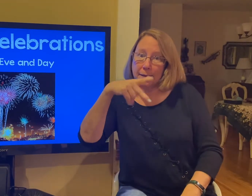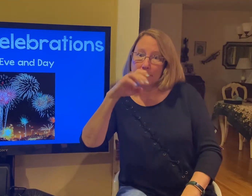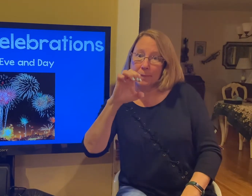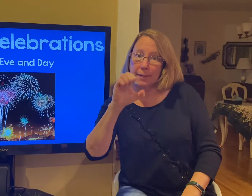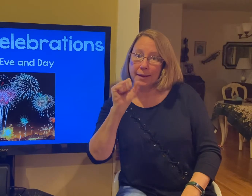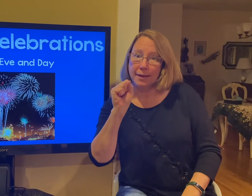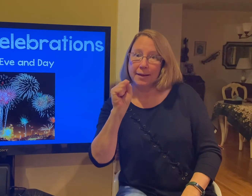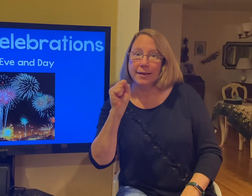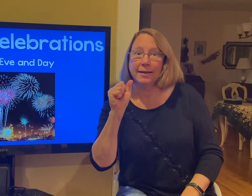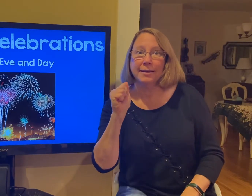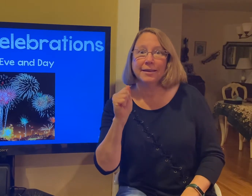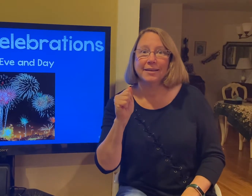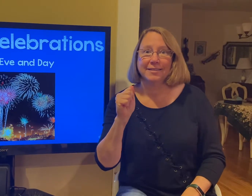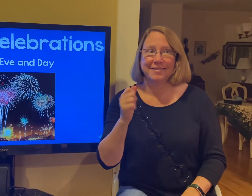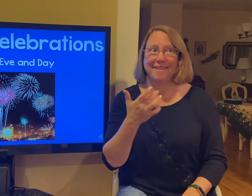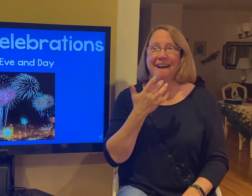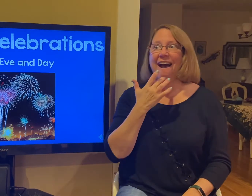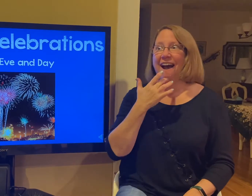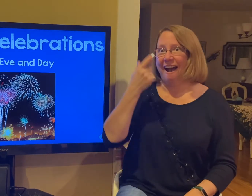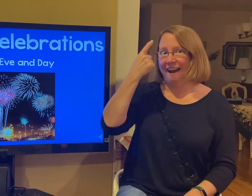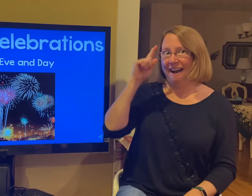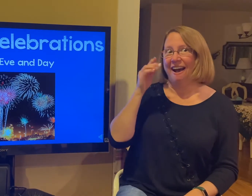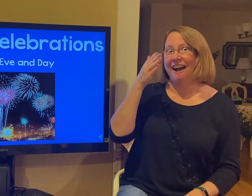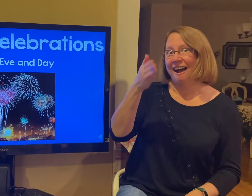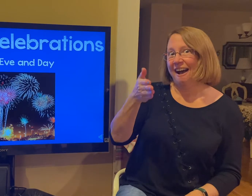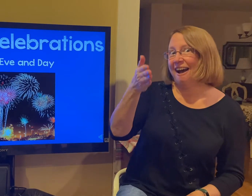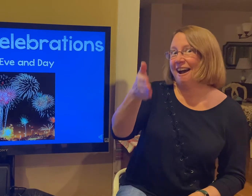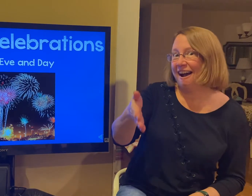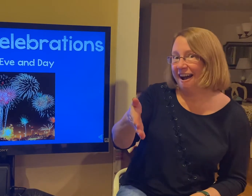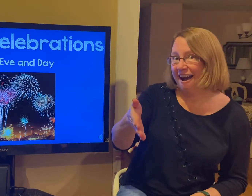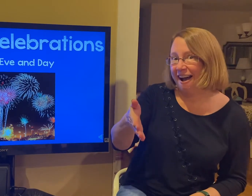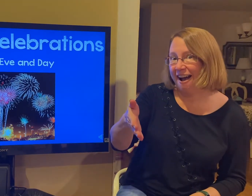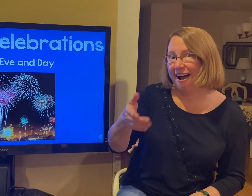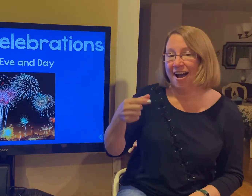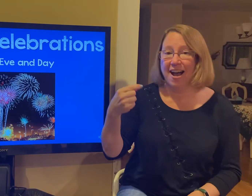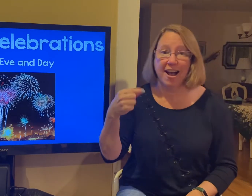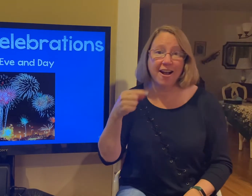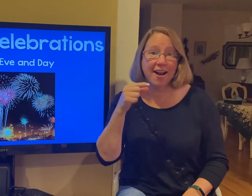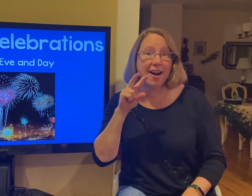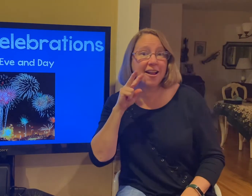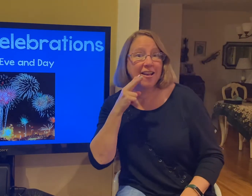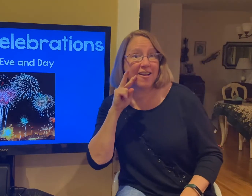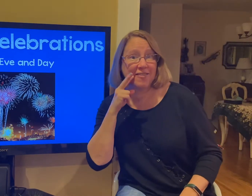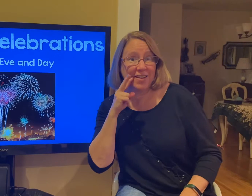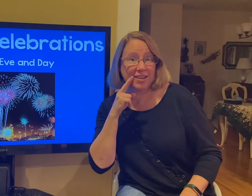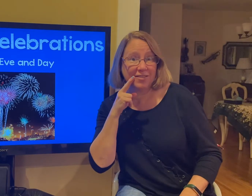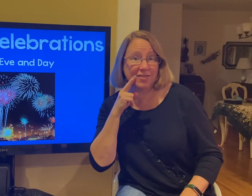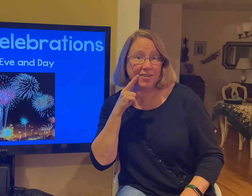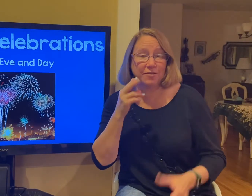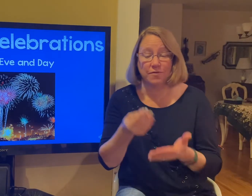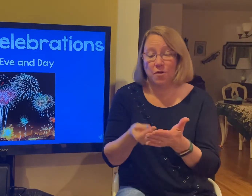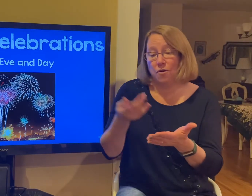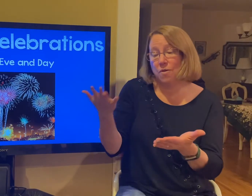new year, greens to bring wealth, and pork to symbolize moving forward.